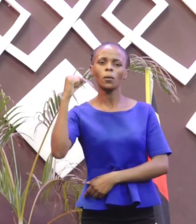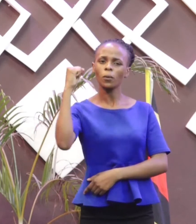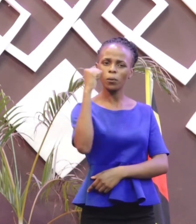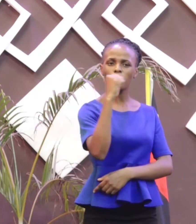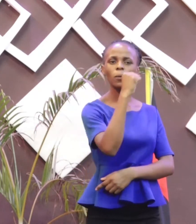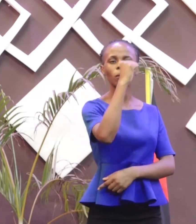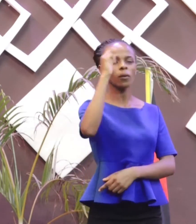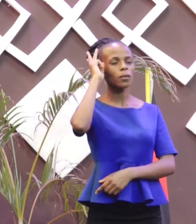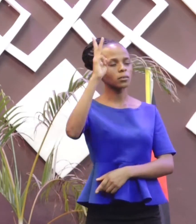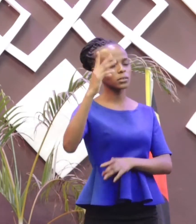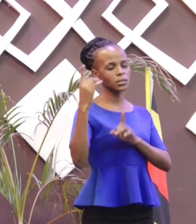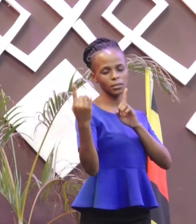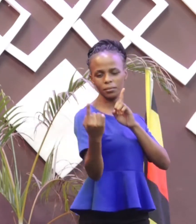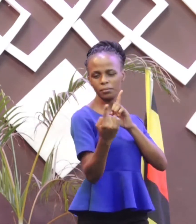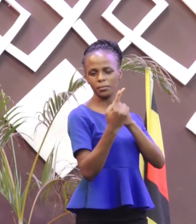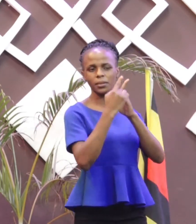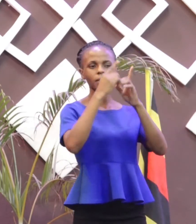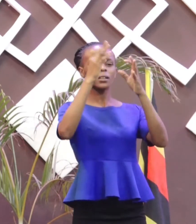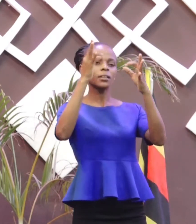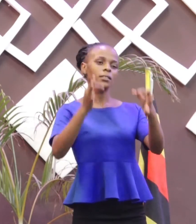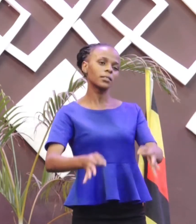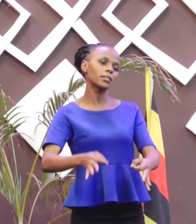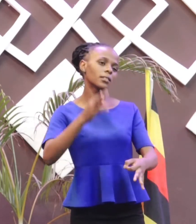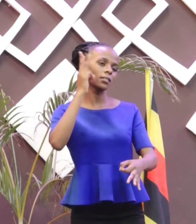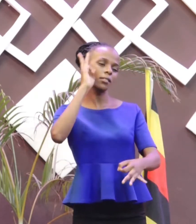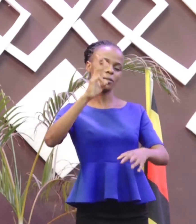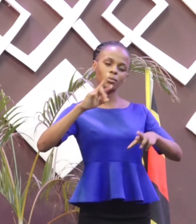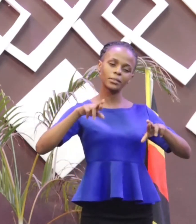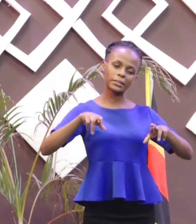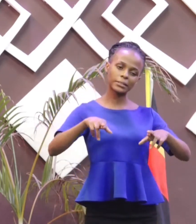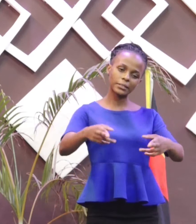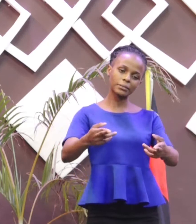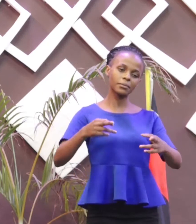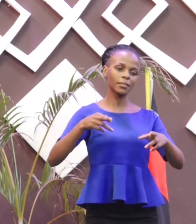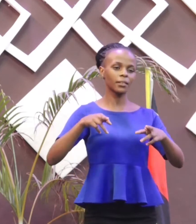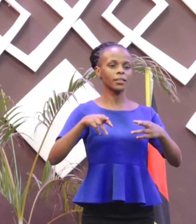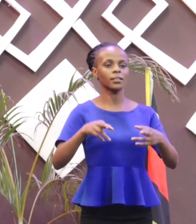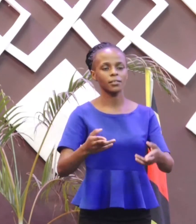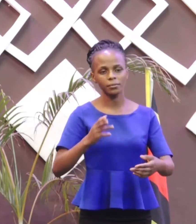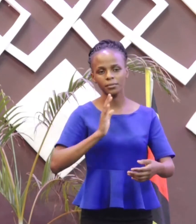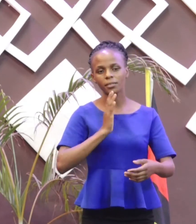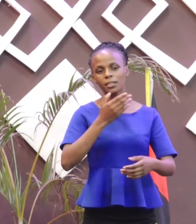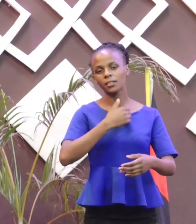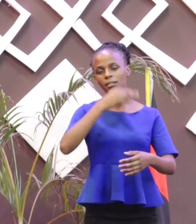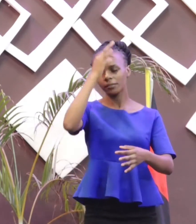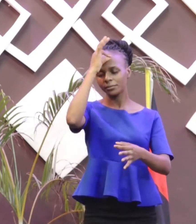we will meet things that will test our faith. We